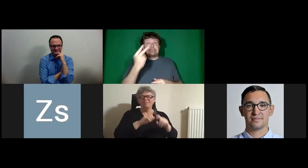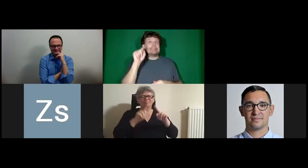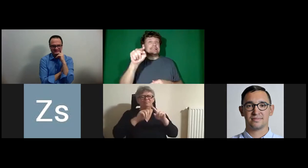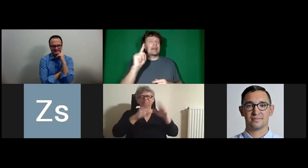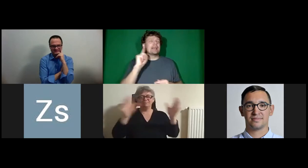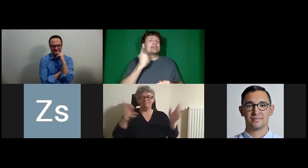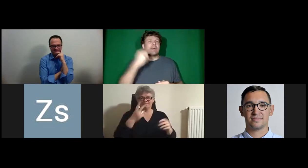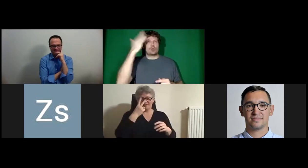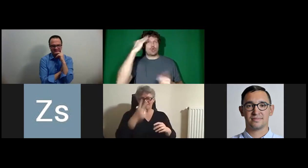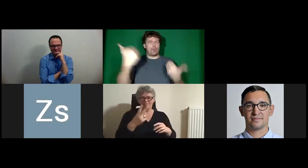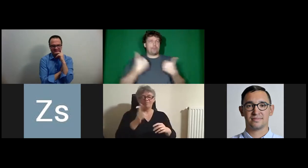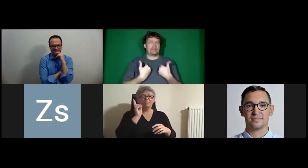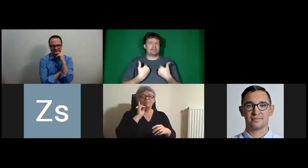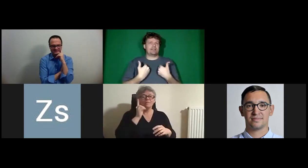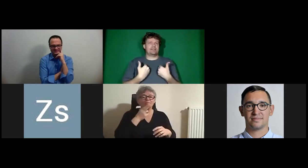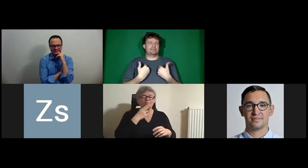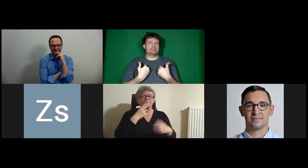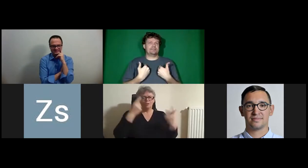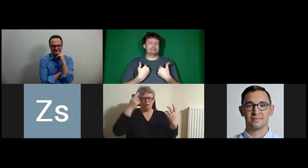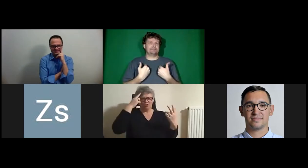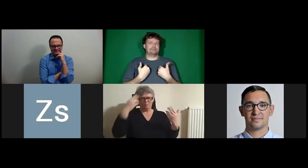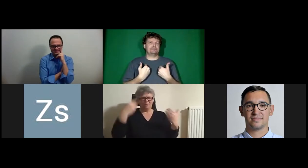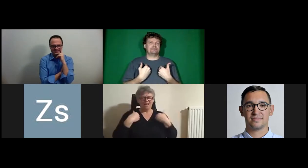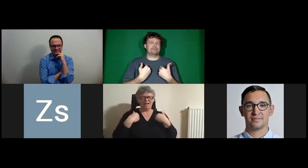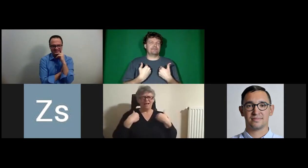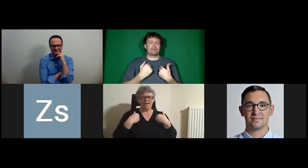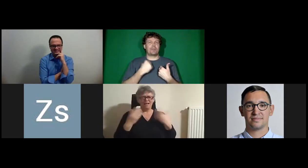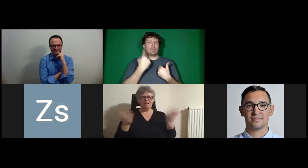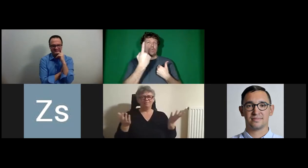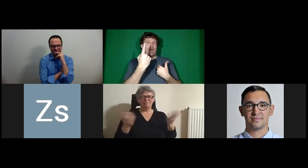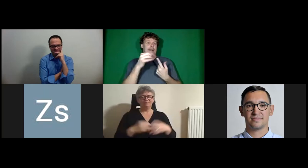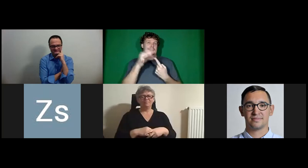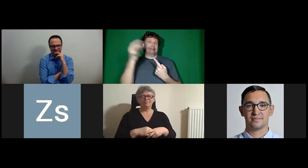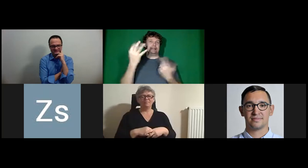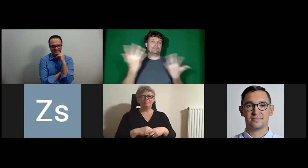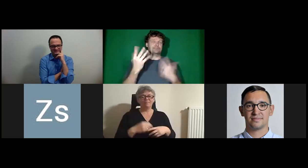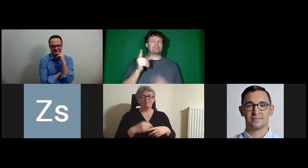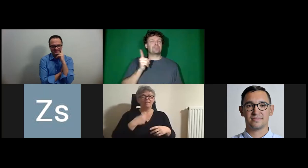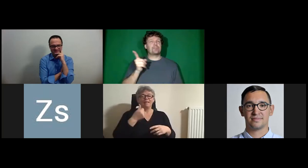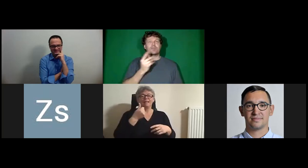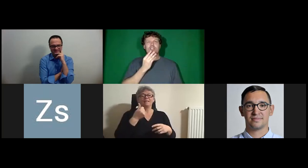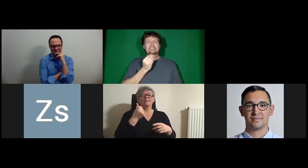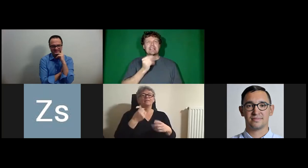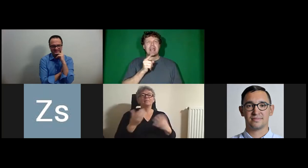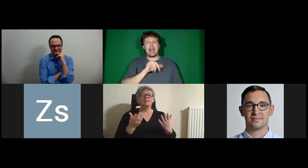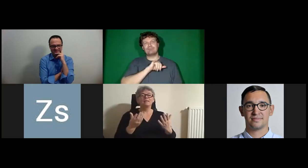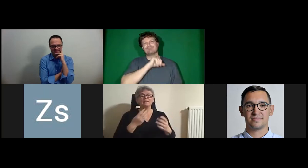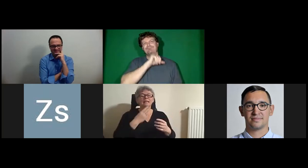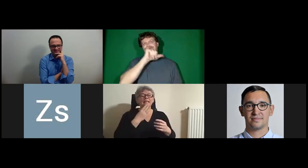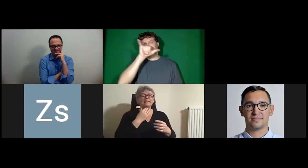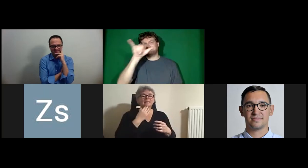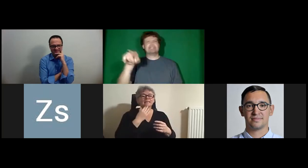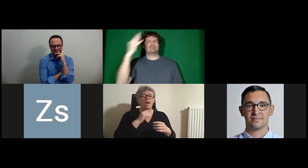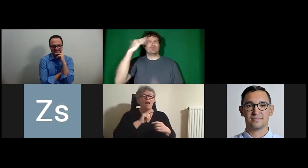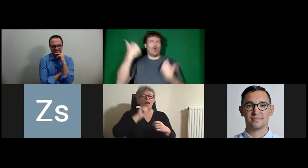I've been to so many countries now, and it's really it's really amazing. Yeah, all these deaf people know